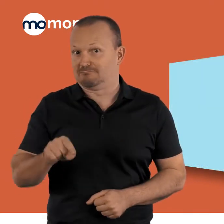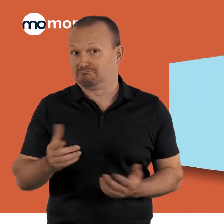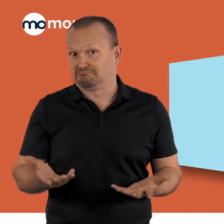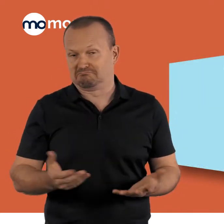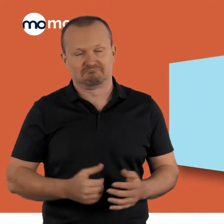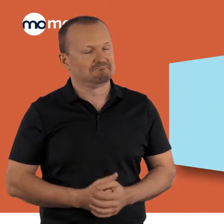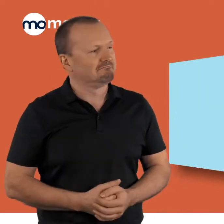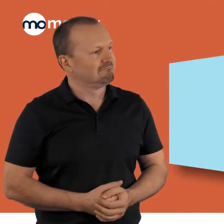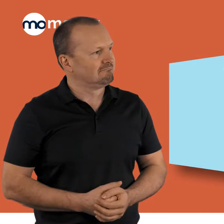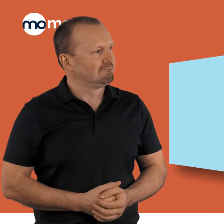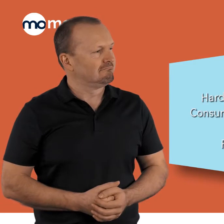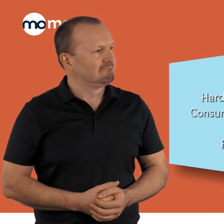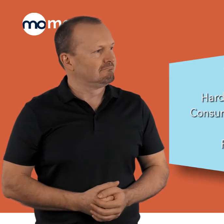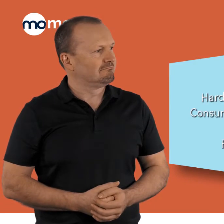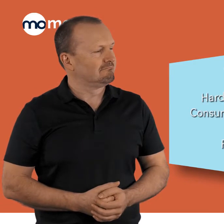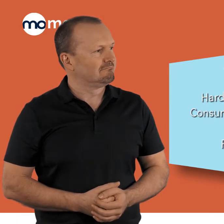remember.